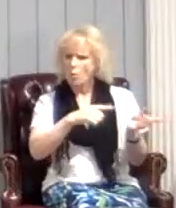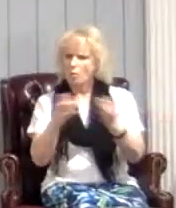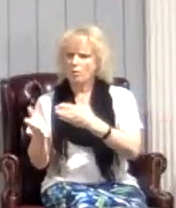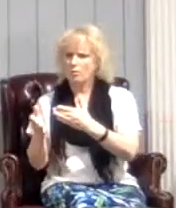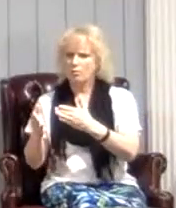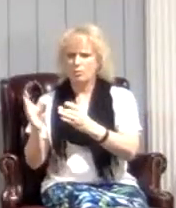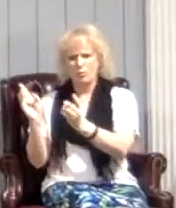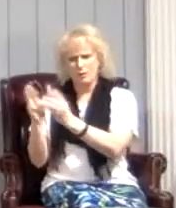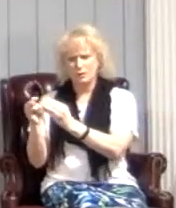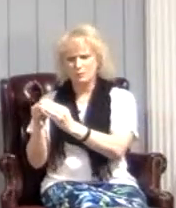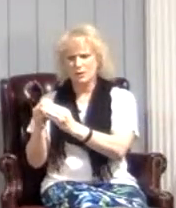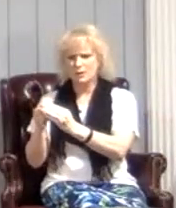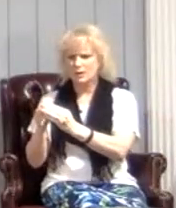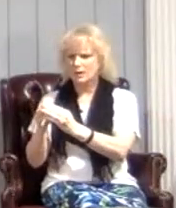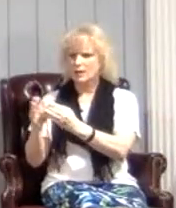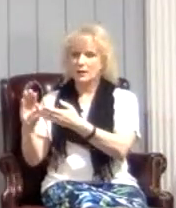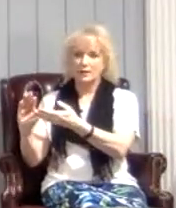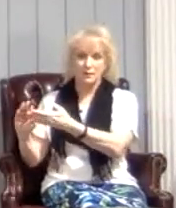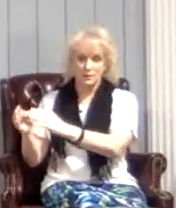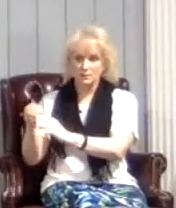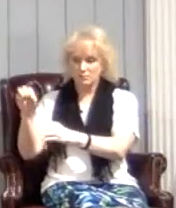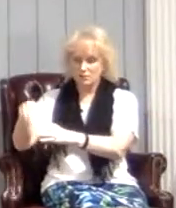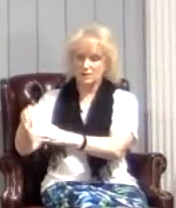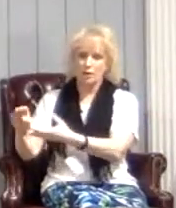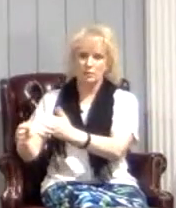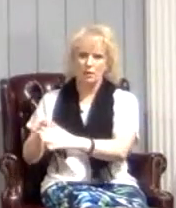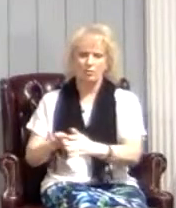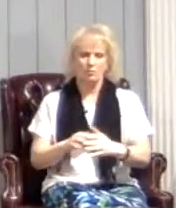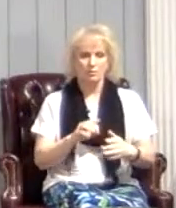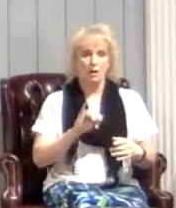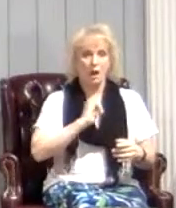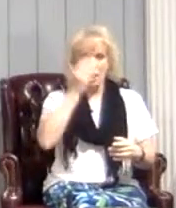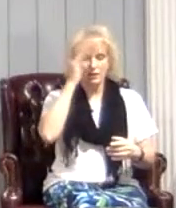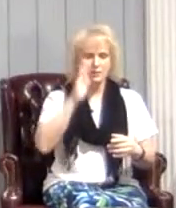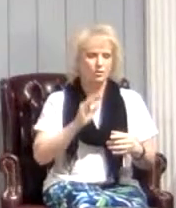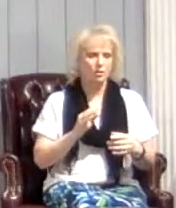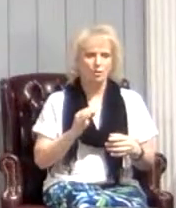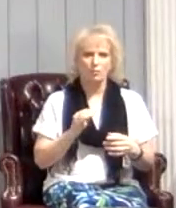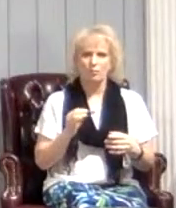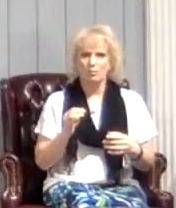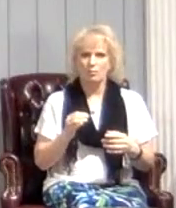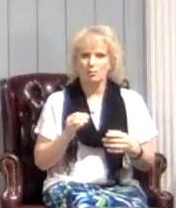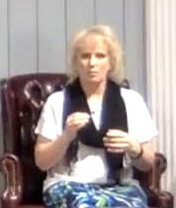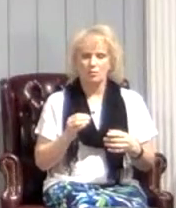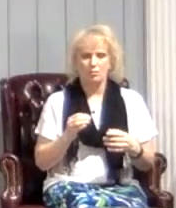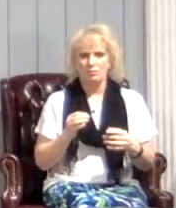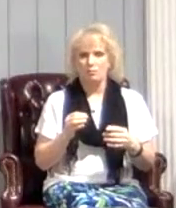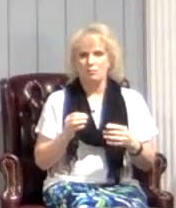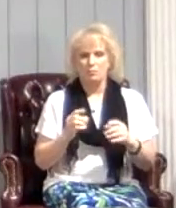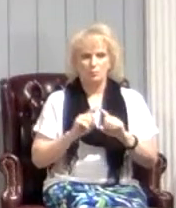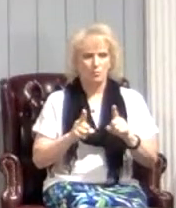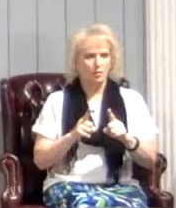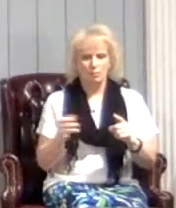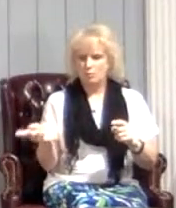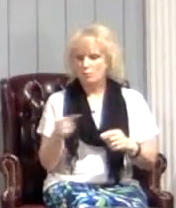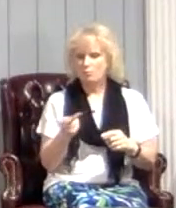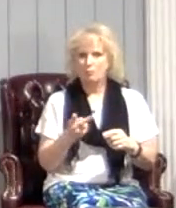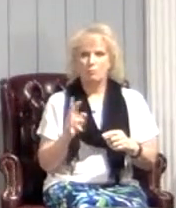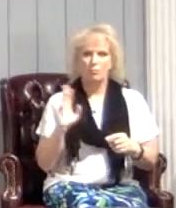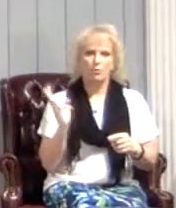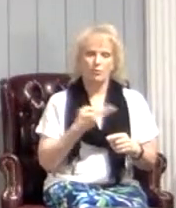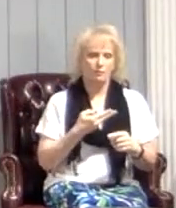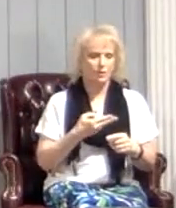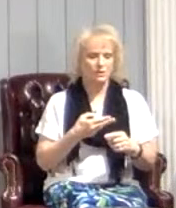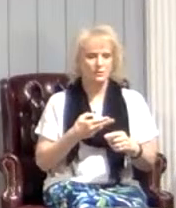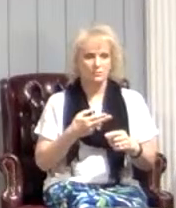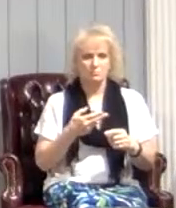another guy started an independent Baptist church at the same time as I did. Both of us called our church Platteville Baptist Church. I called